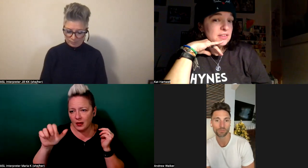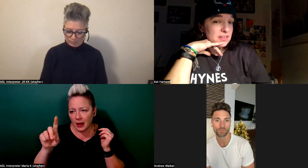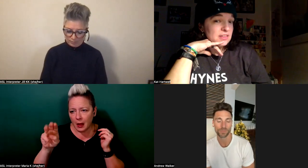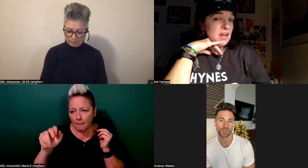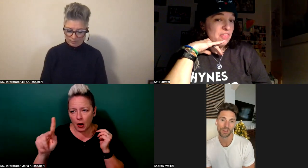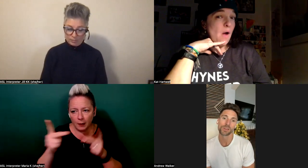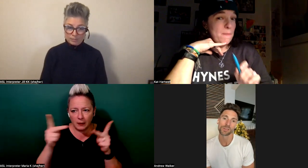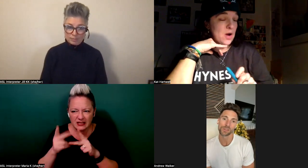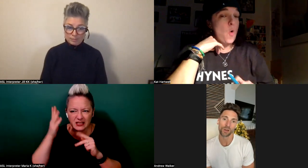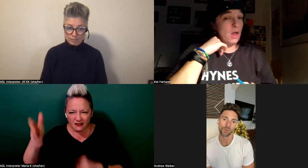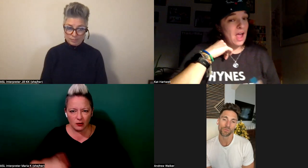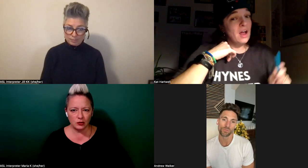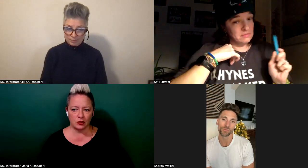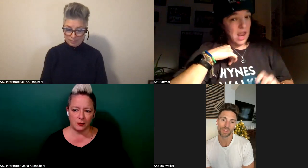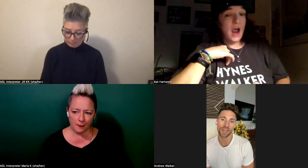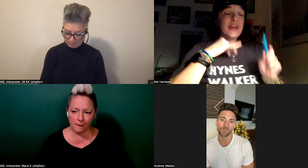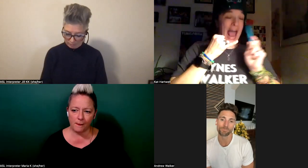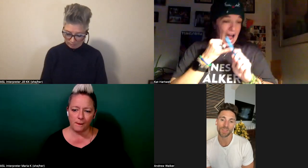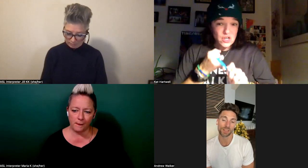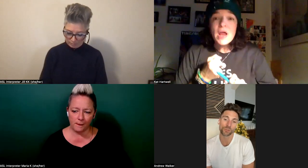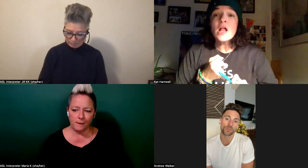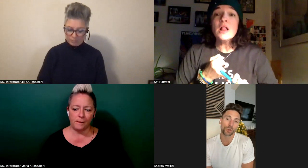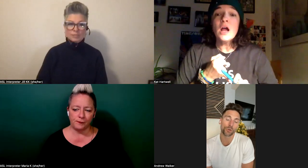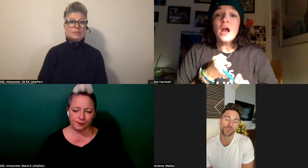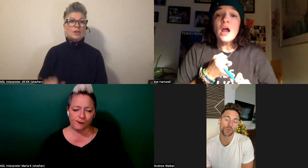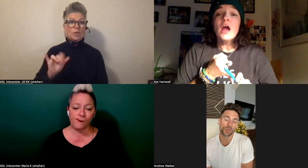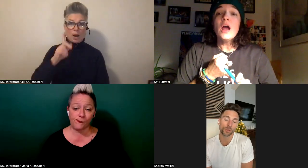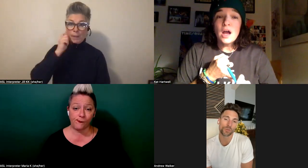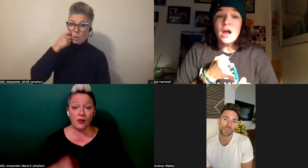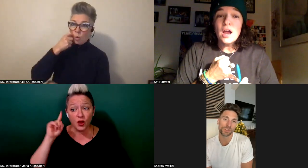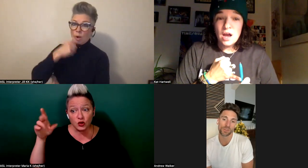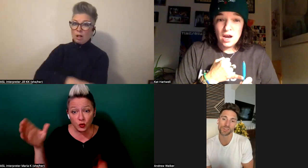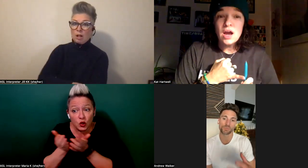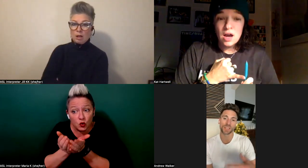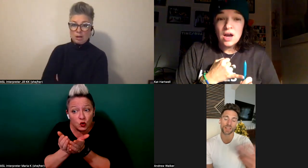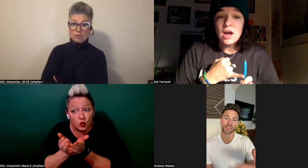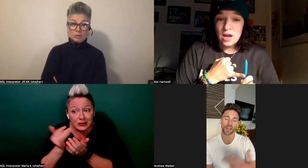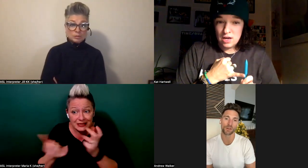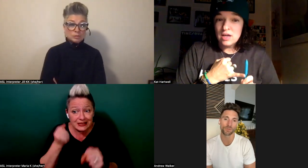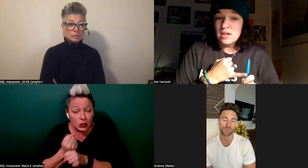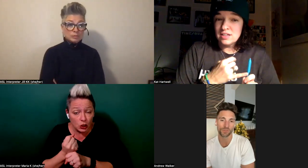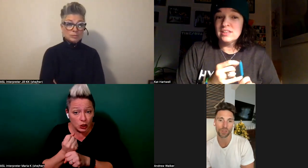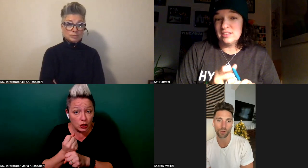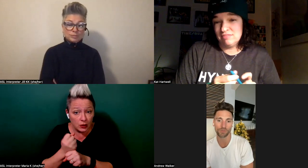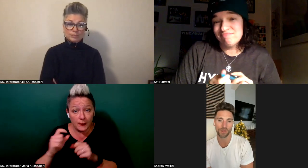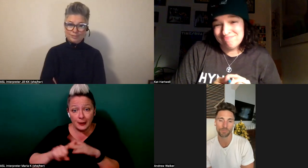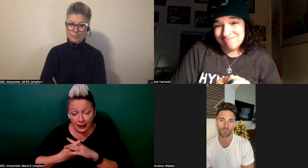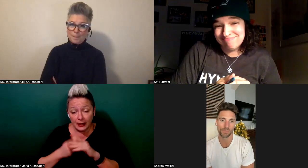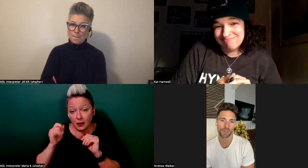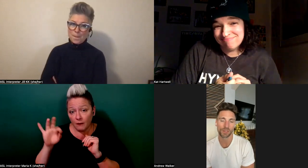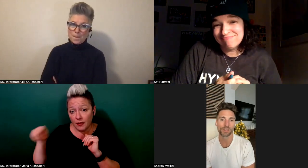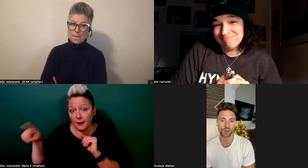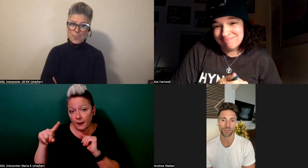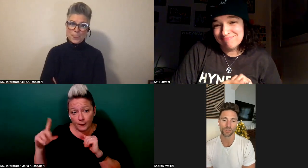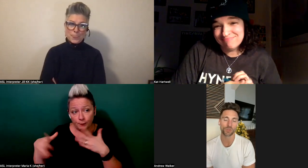future. That would be So cool. yeah, because they're doing their cruise. They're doing their cruise this year. This is the beginning of